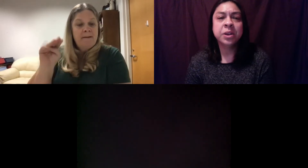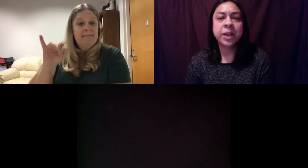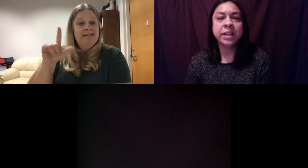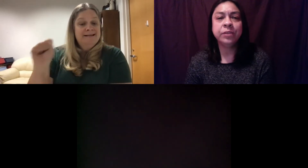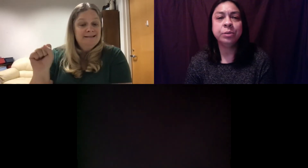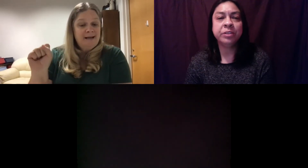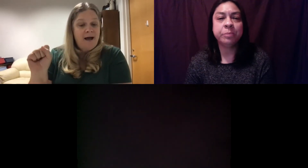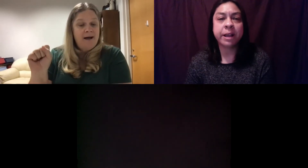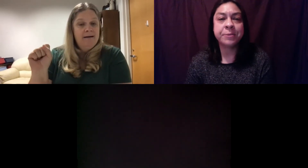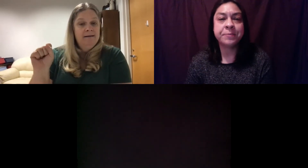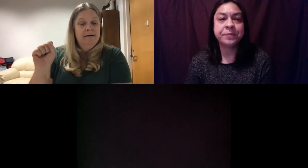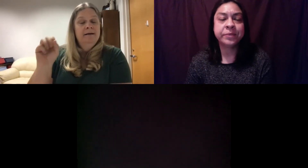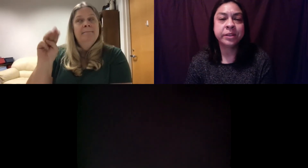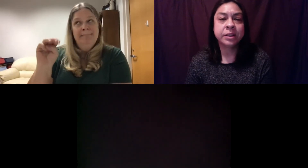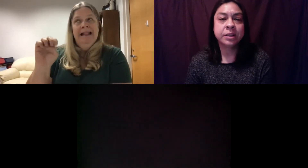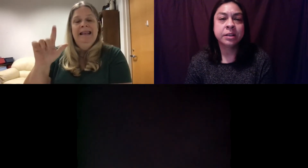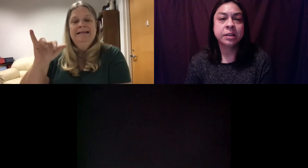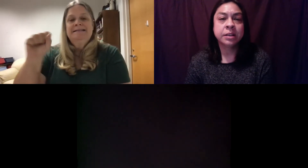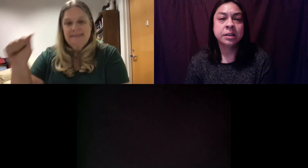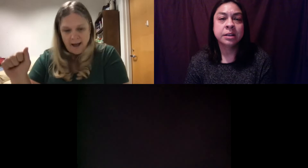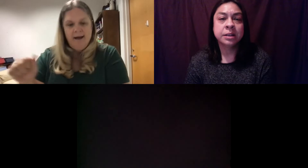Let me go ahead and give you a brief bio.